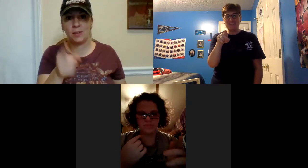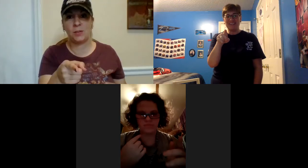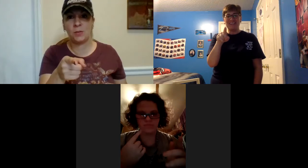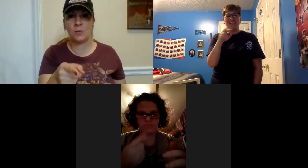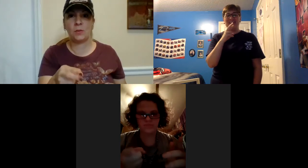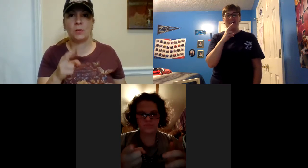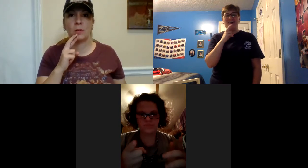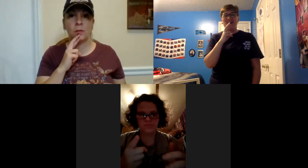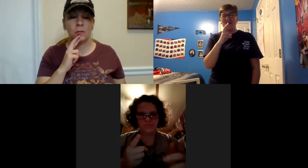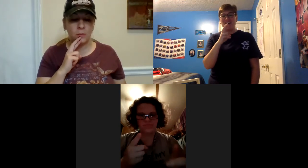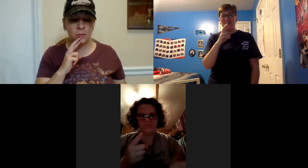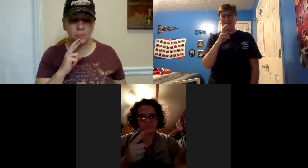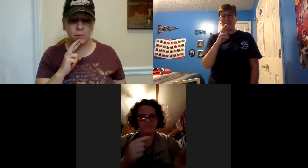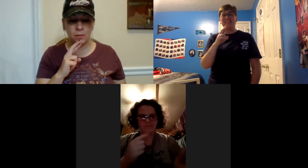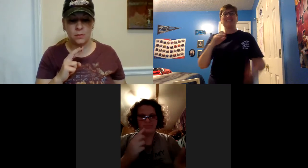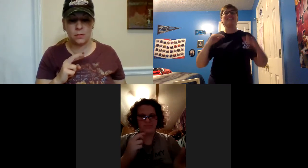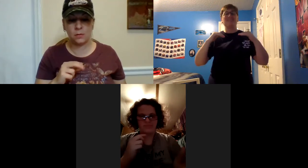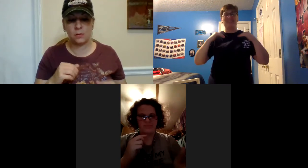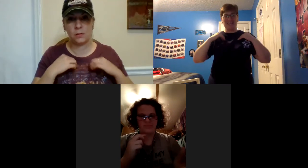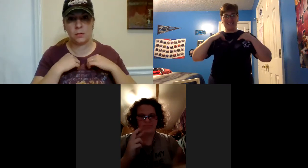you are